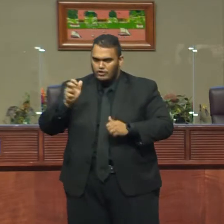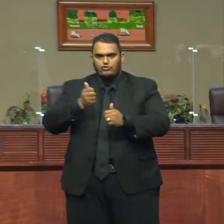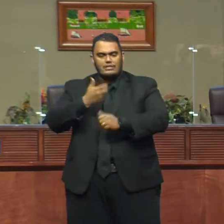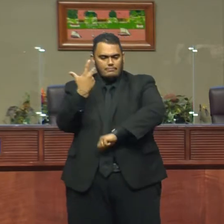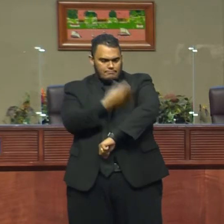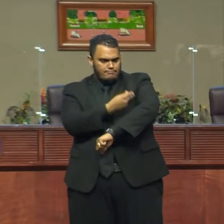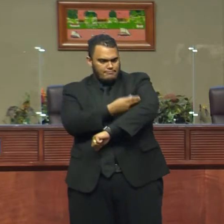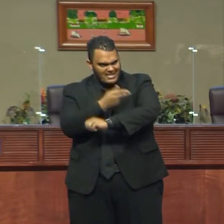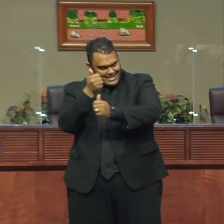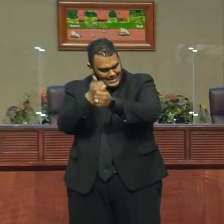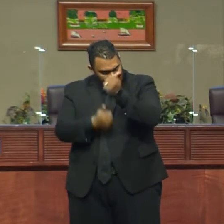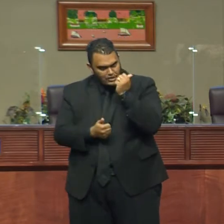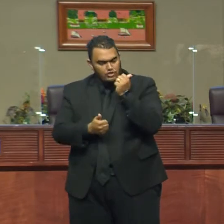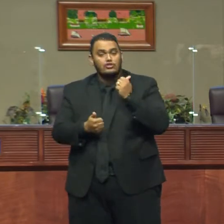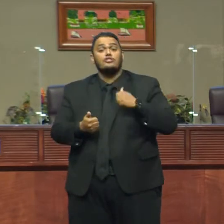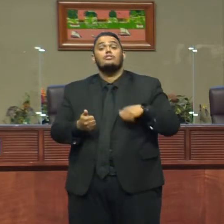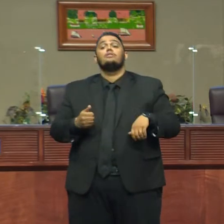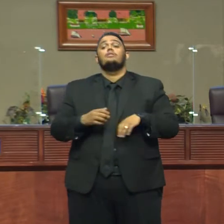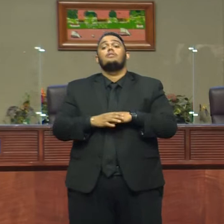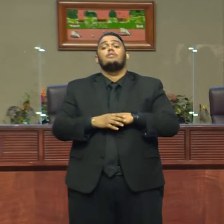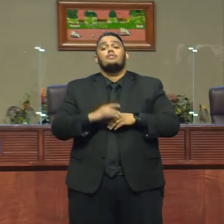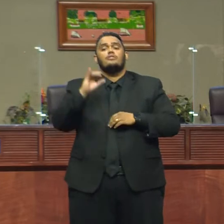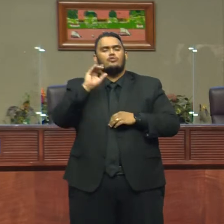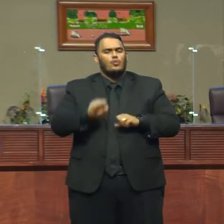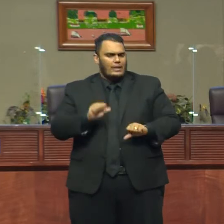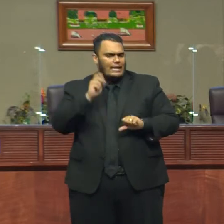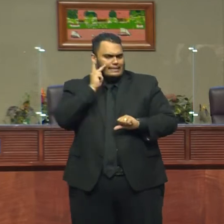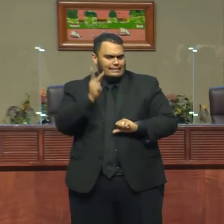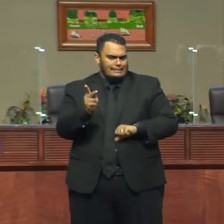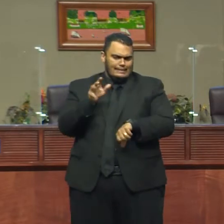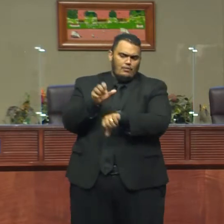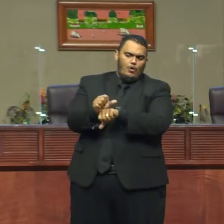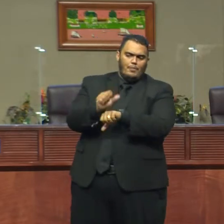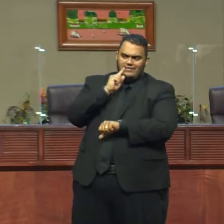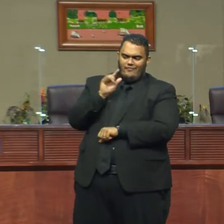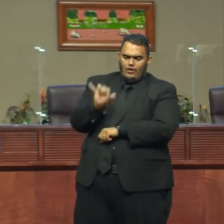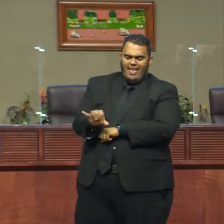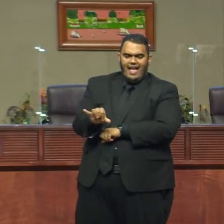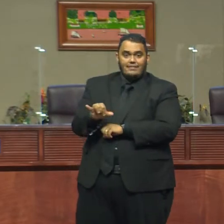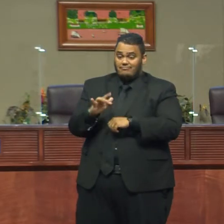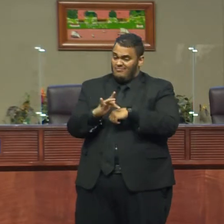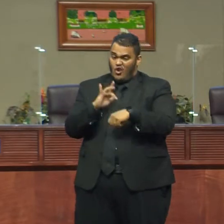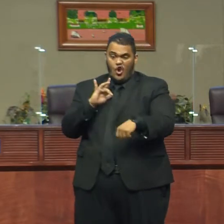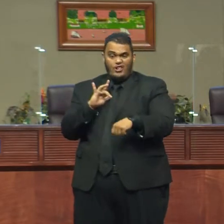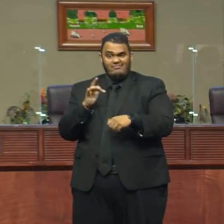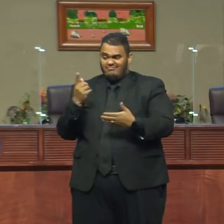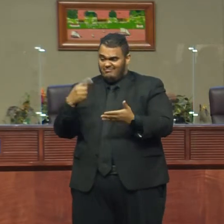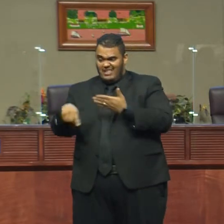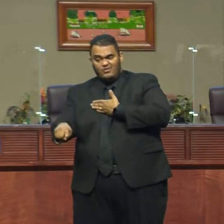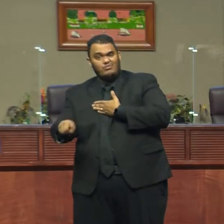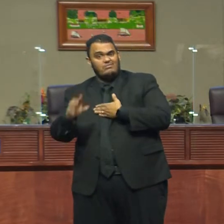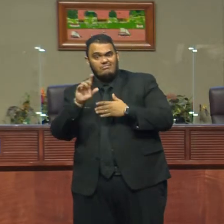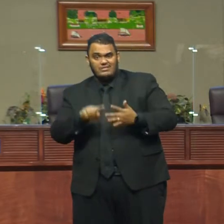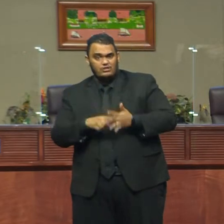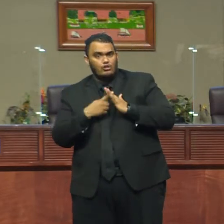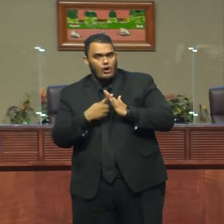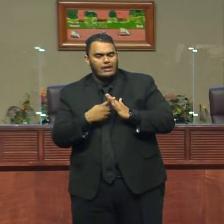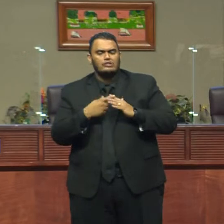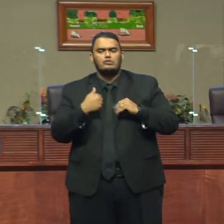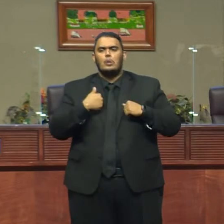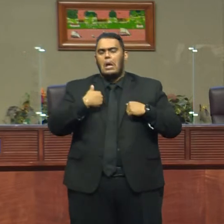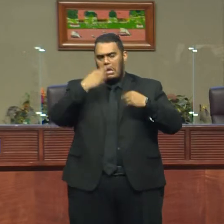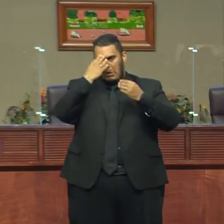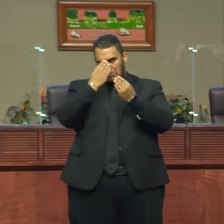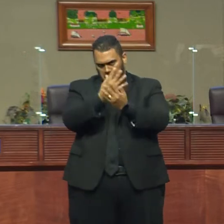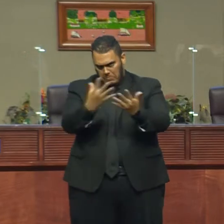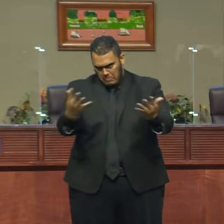to happen in terms of appointments as early as next week. So I share that with you. In